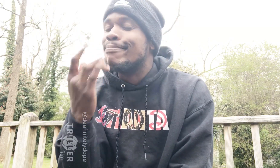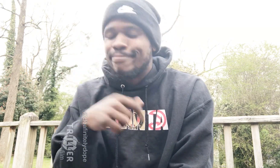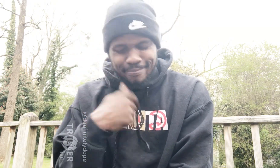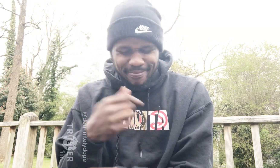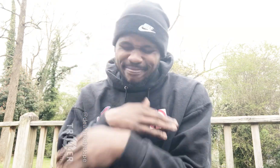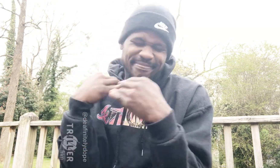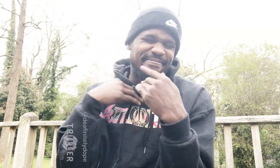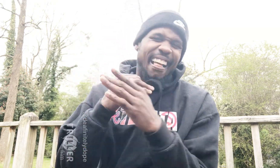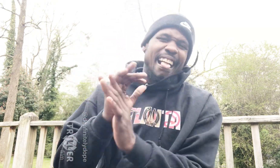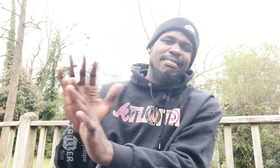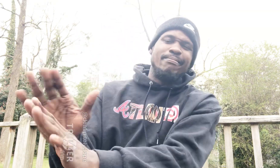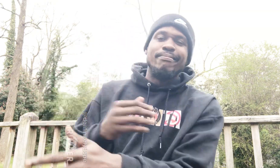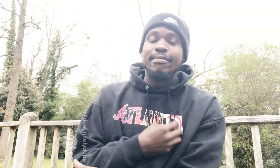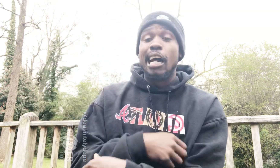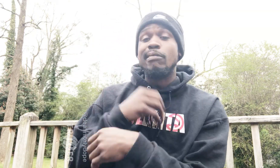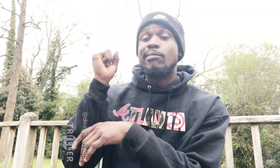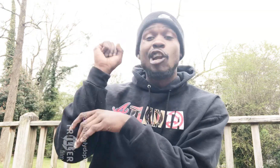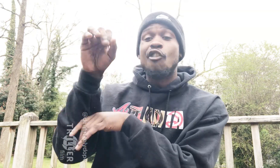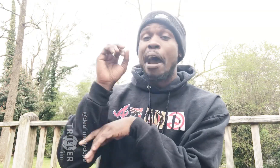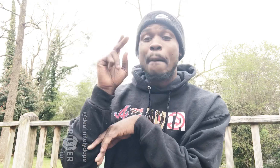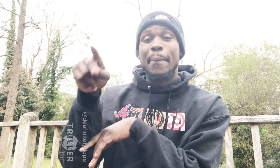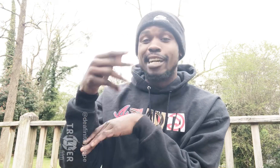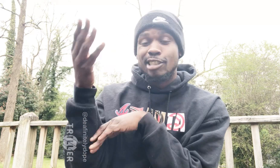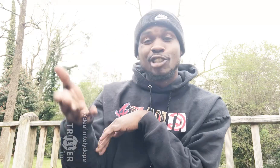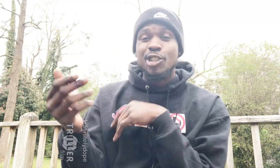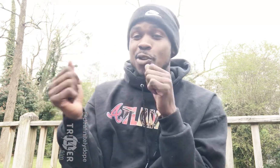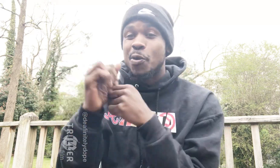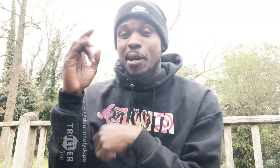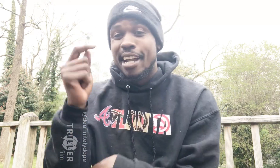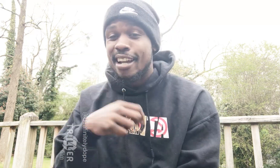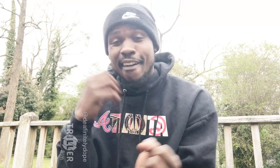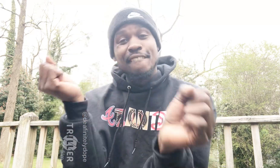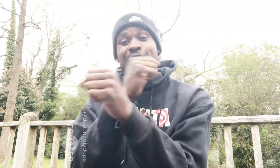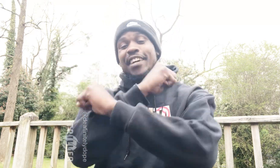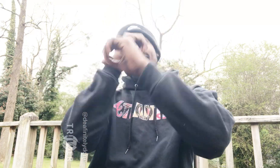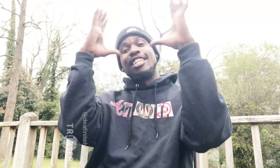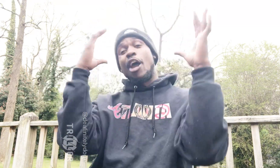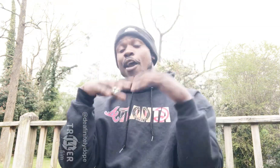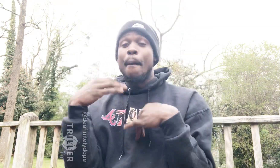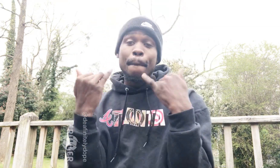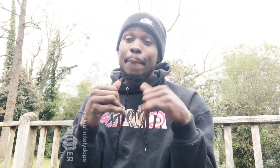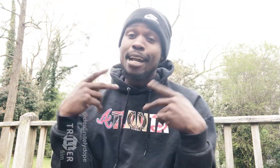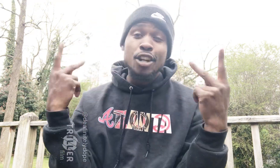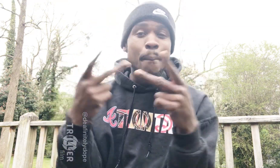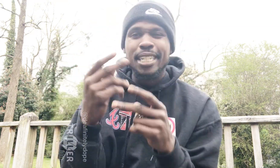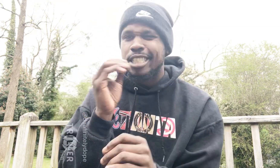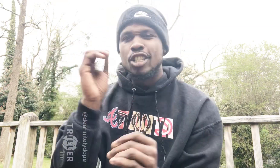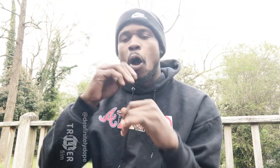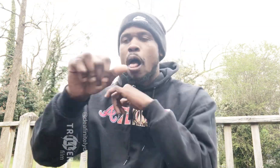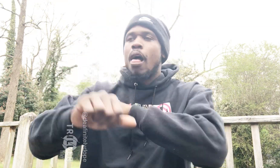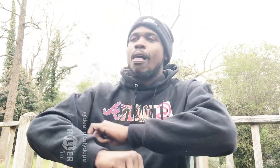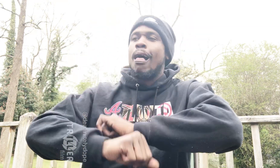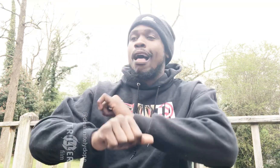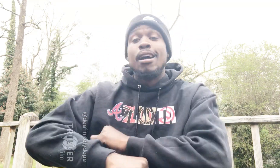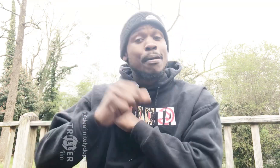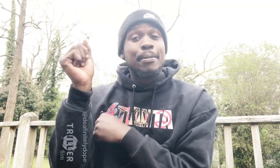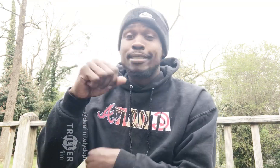I'm through with it. And yeah, I send it right back to you with it. Visionary, play your position, no missionary. But yet I